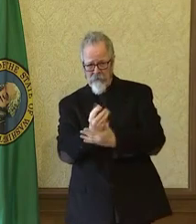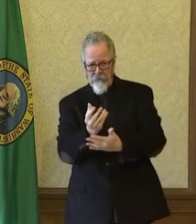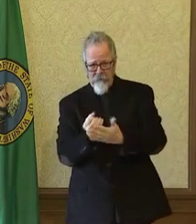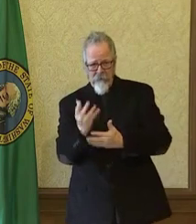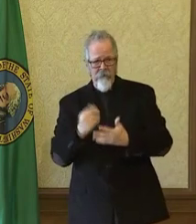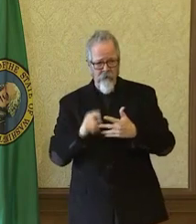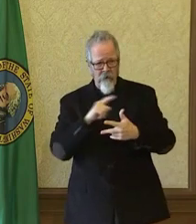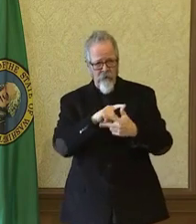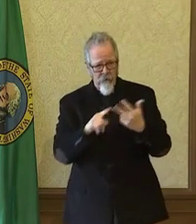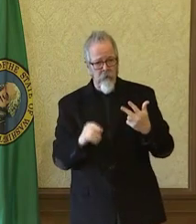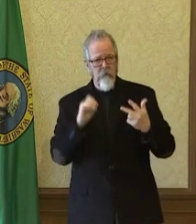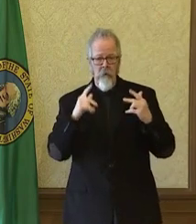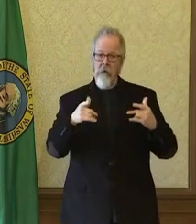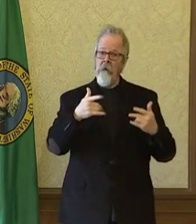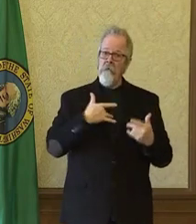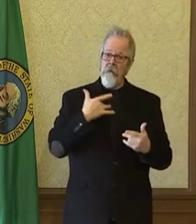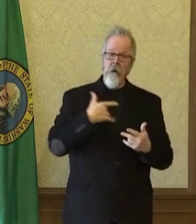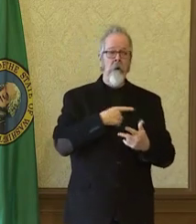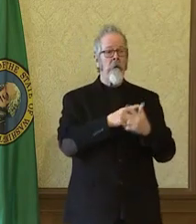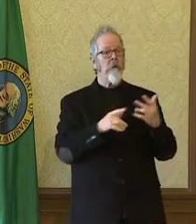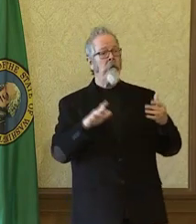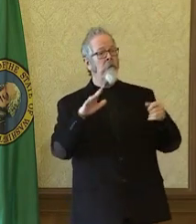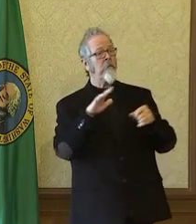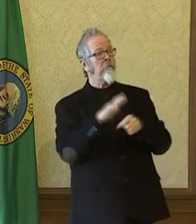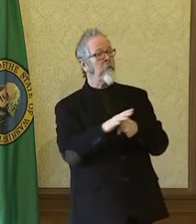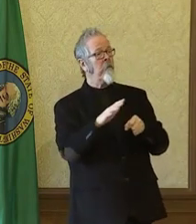and there is much more we are going to need to do.